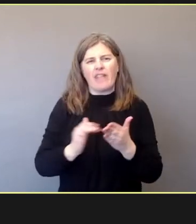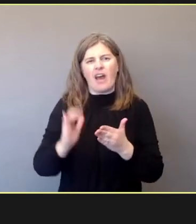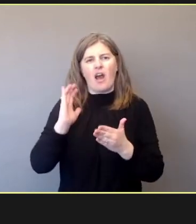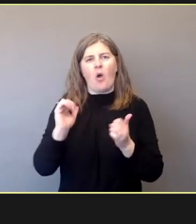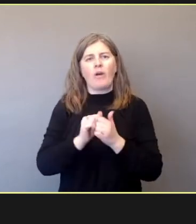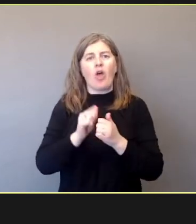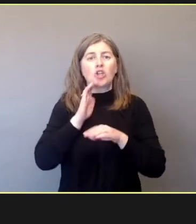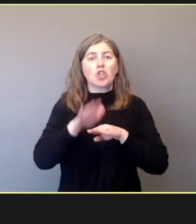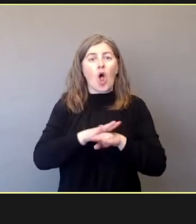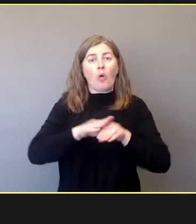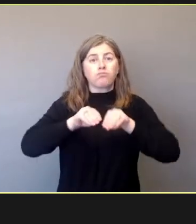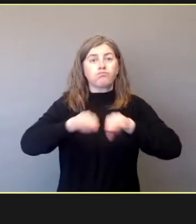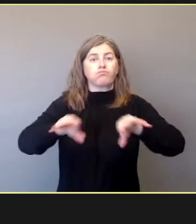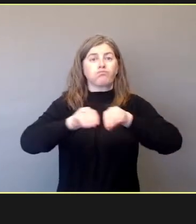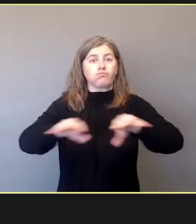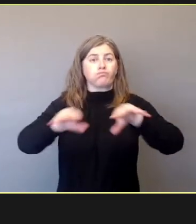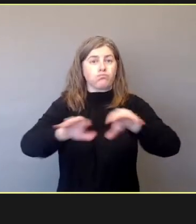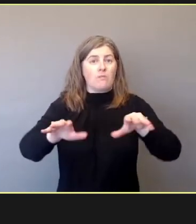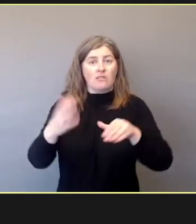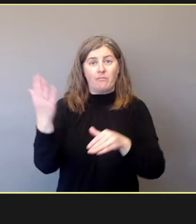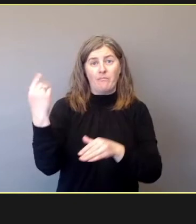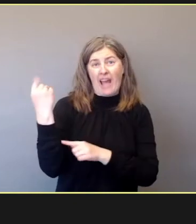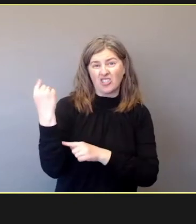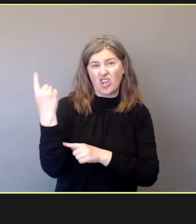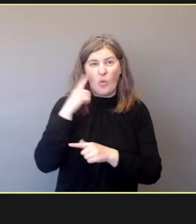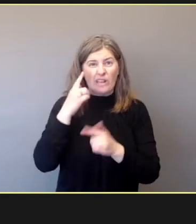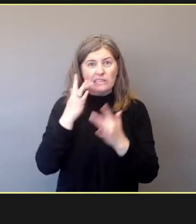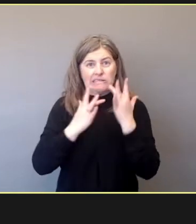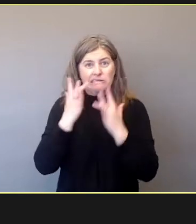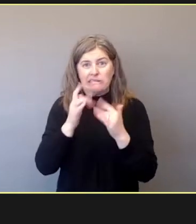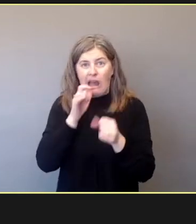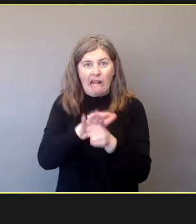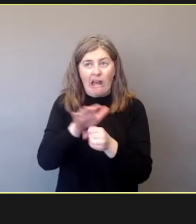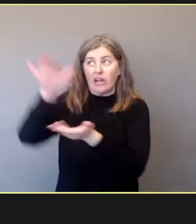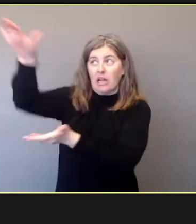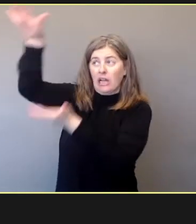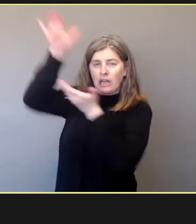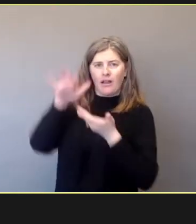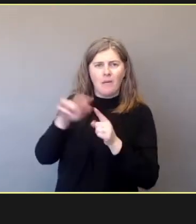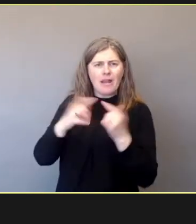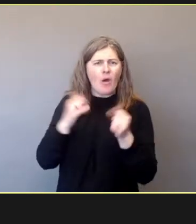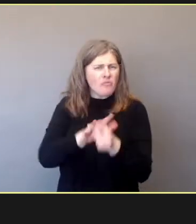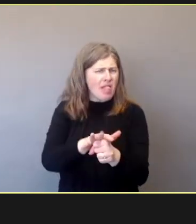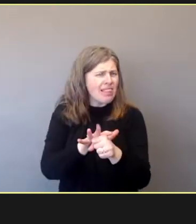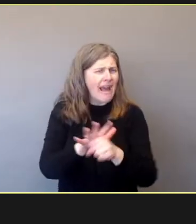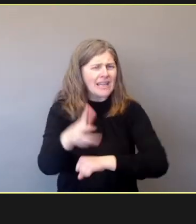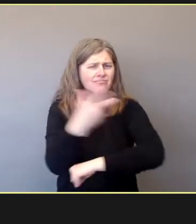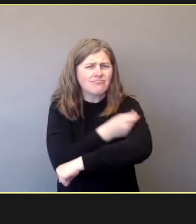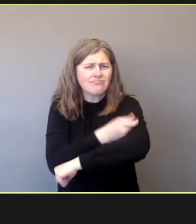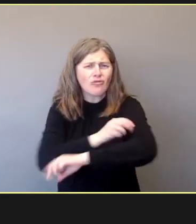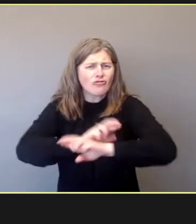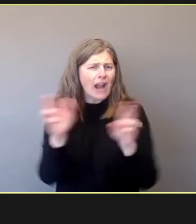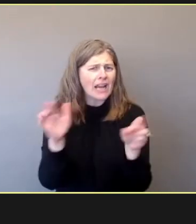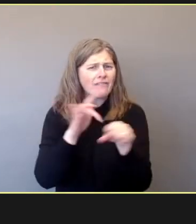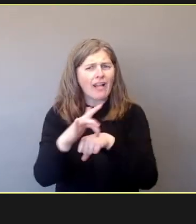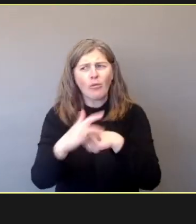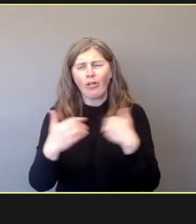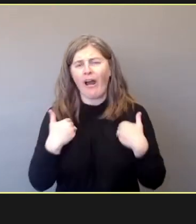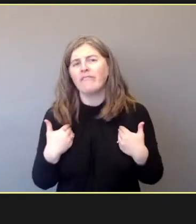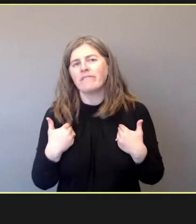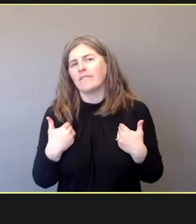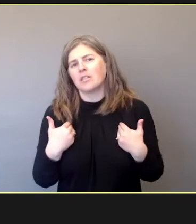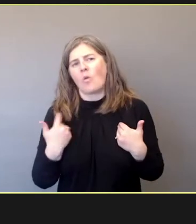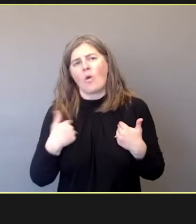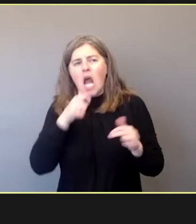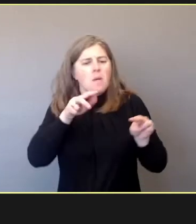gradual rollout of the vaccine when supply was very limited, but now supply is abundant. And we